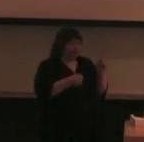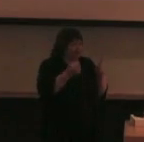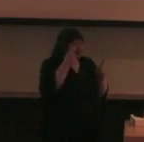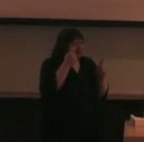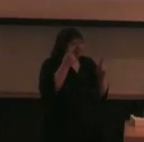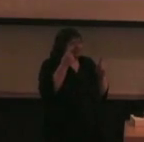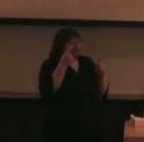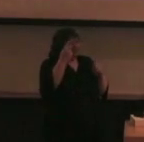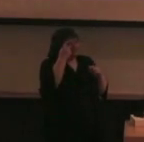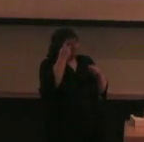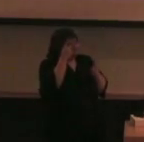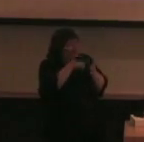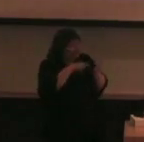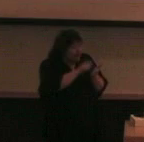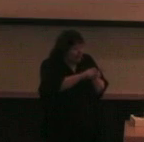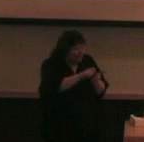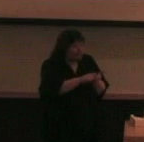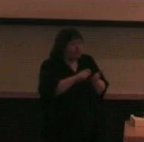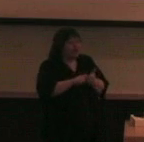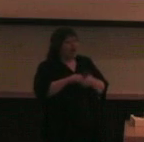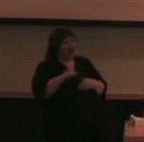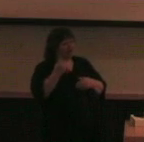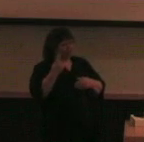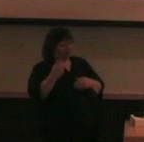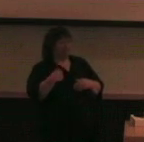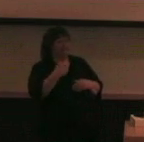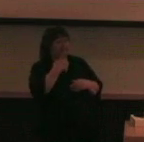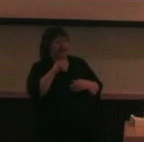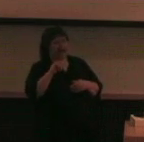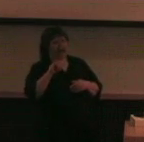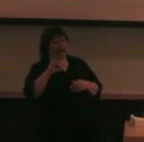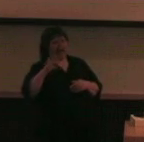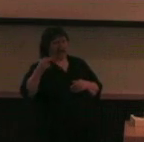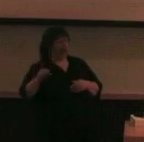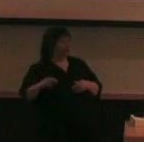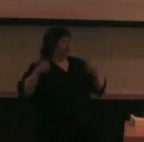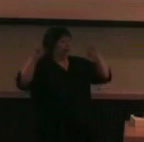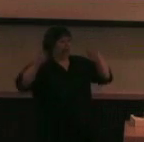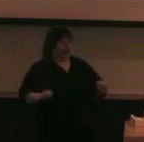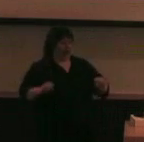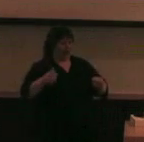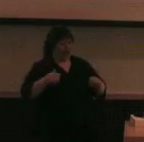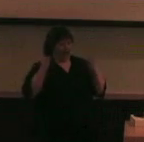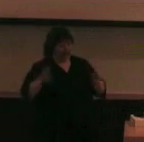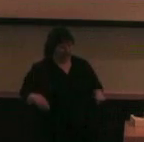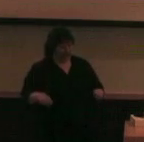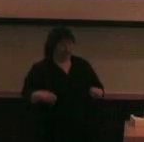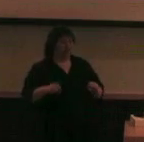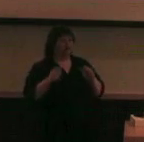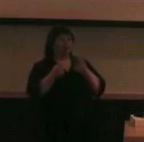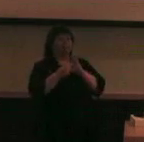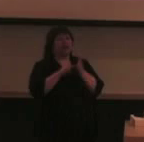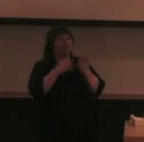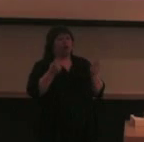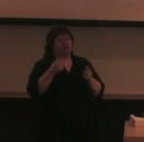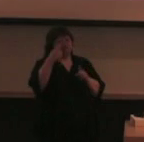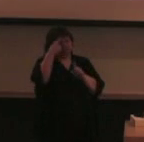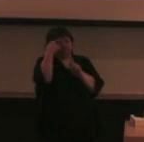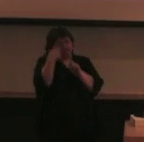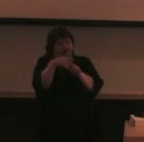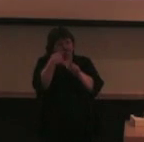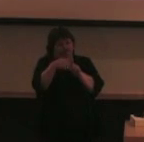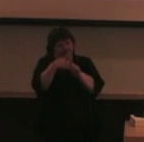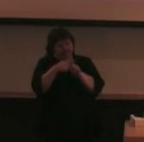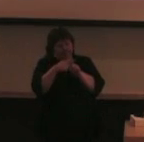here. The other one is I can. This is a picture of I can. This is basically meaning positive self-talk.